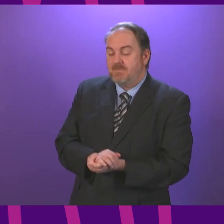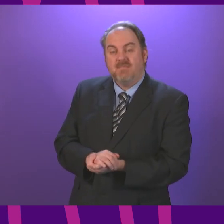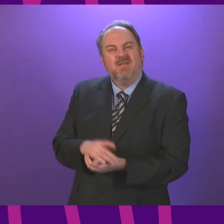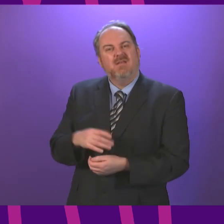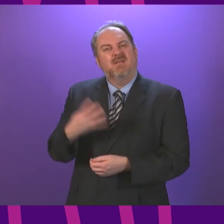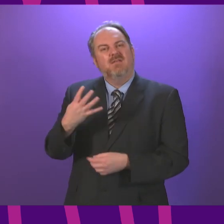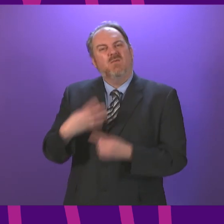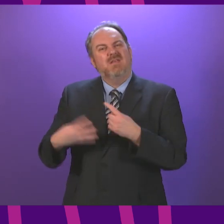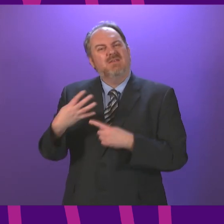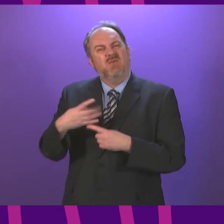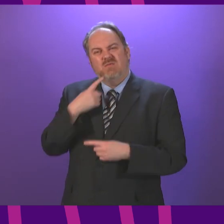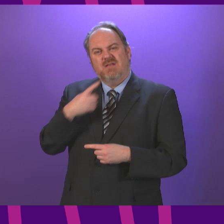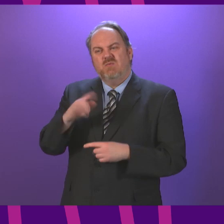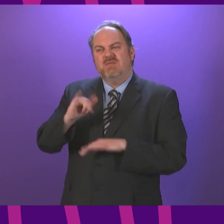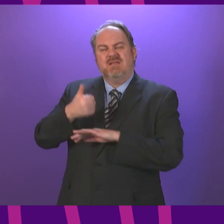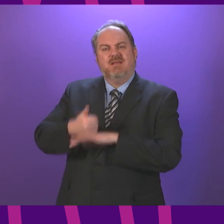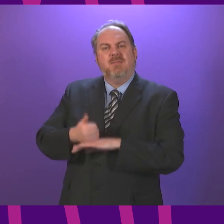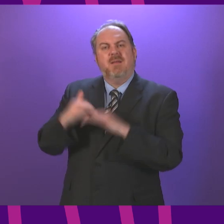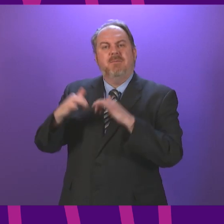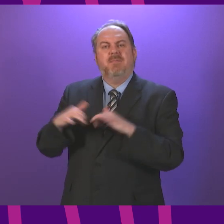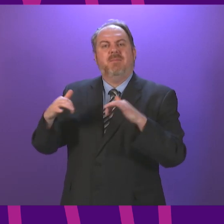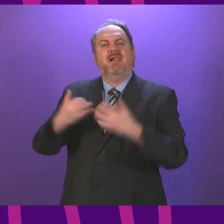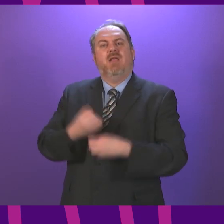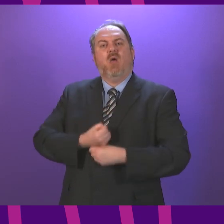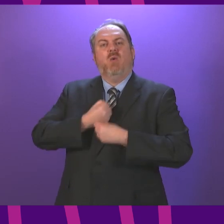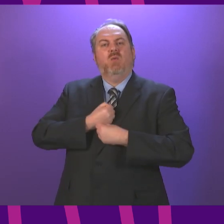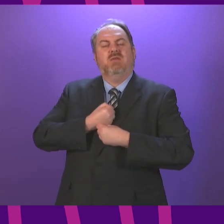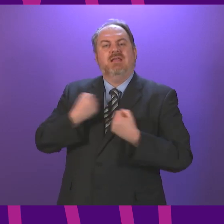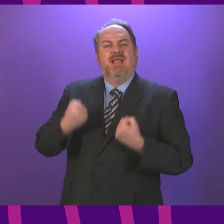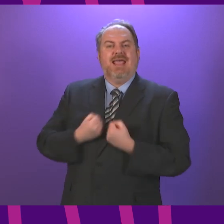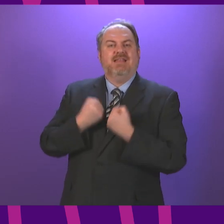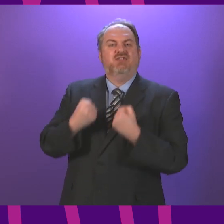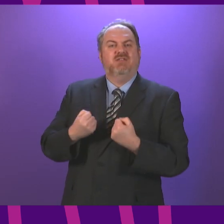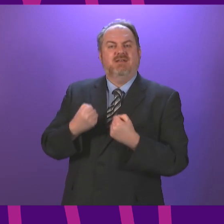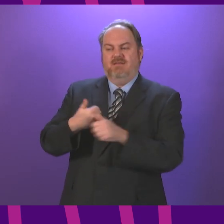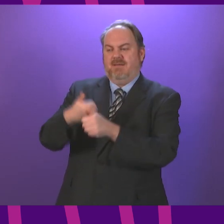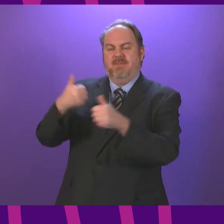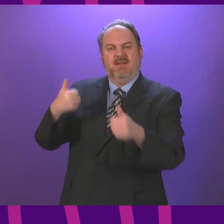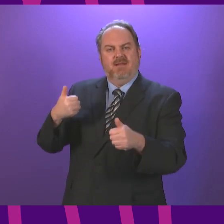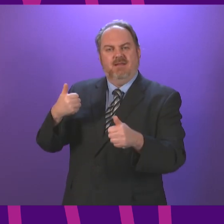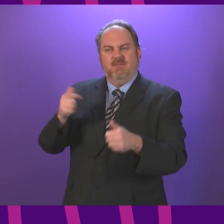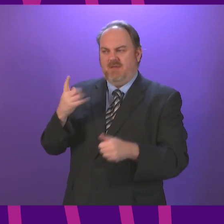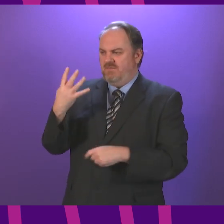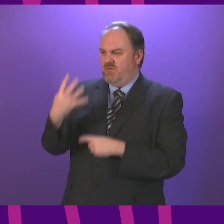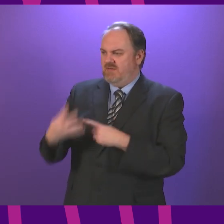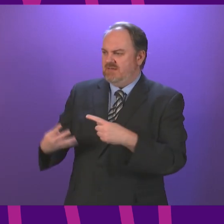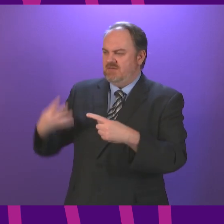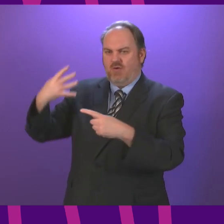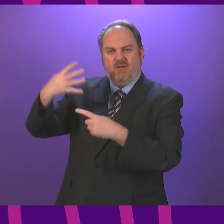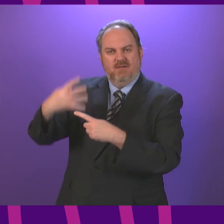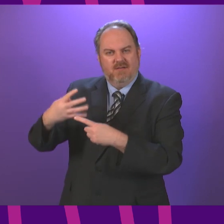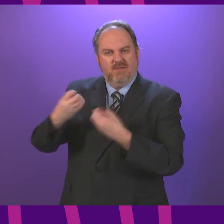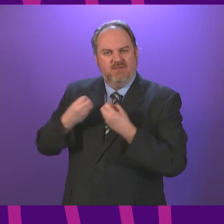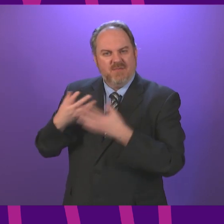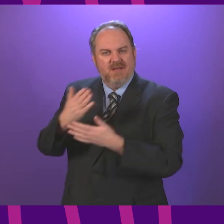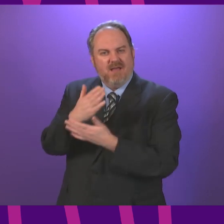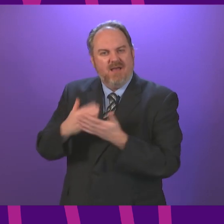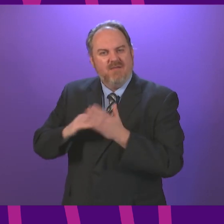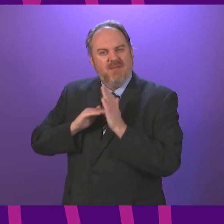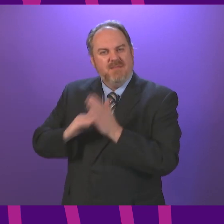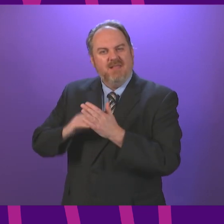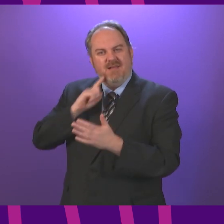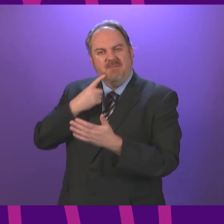Scottish Government would set up a publicly owned energy company before the end of this parliamentary term, but four years later and after spending half a million pounds